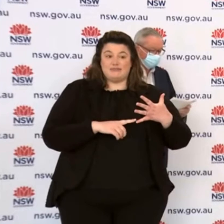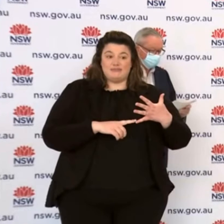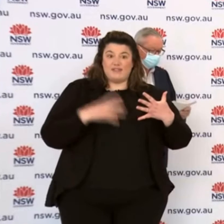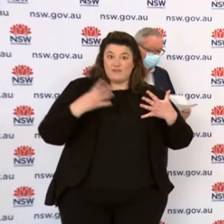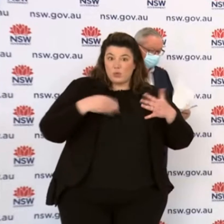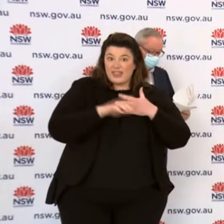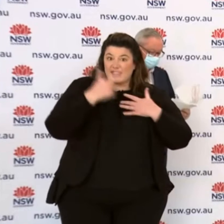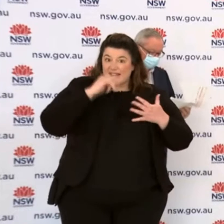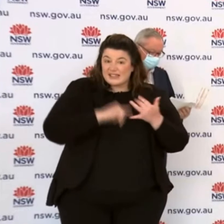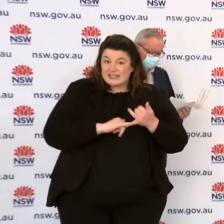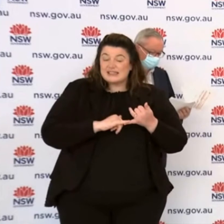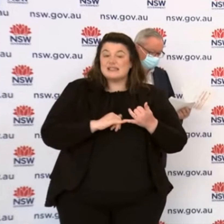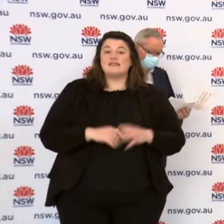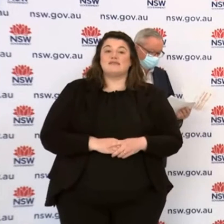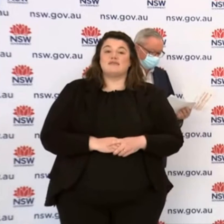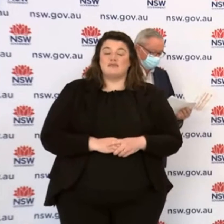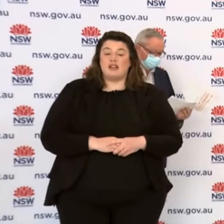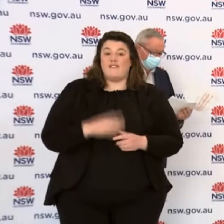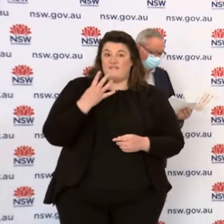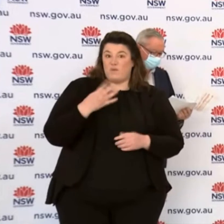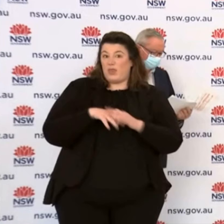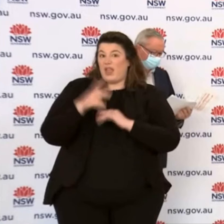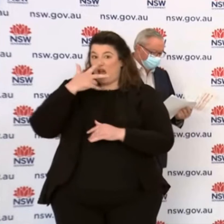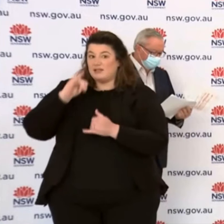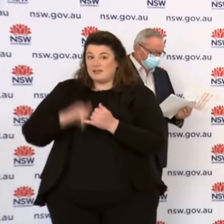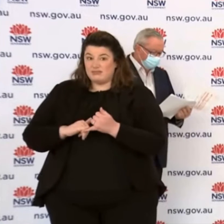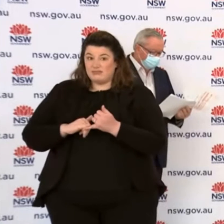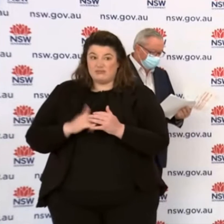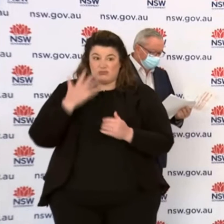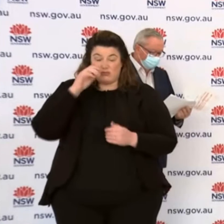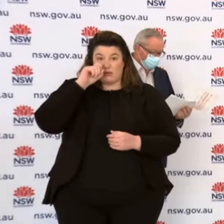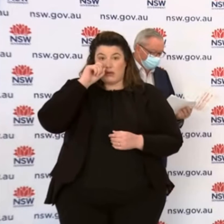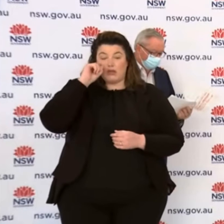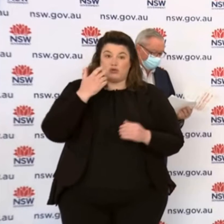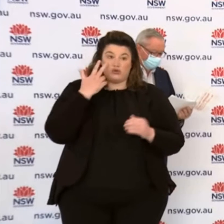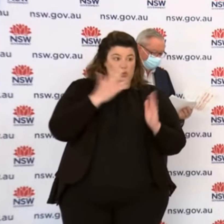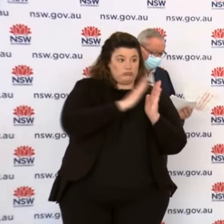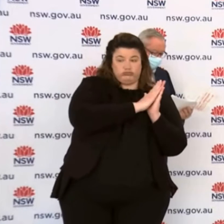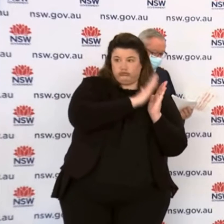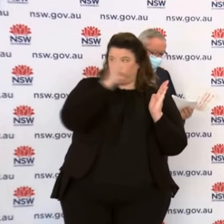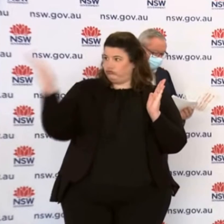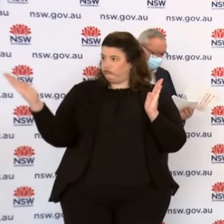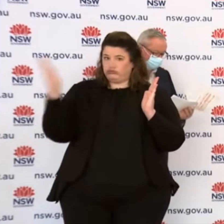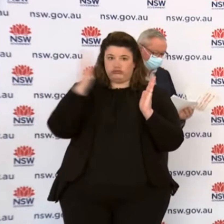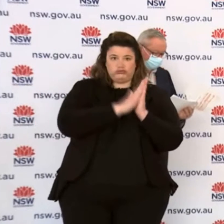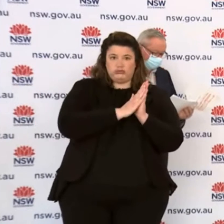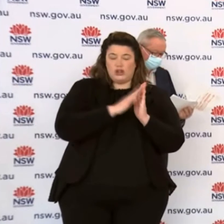in their 70s, and 4 in their 80s. So this disease is affecting seriously people of all